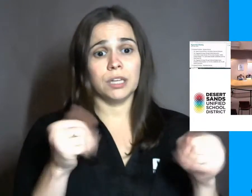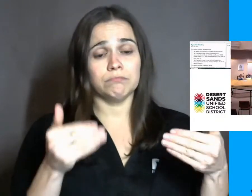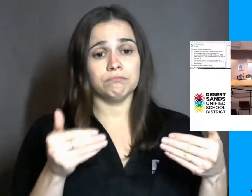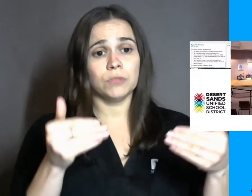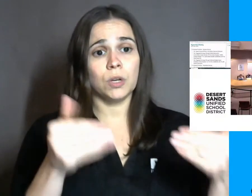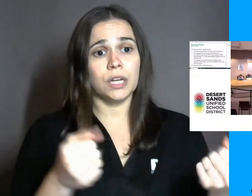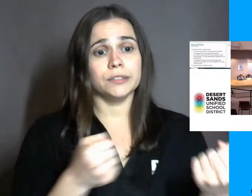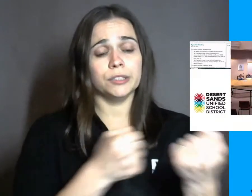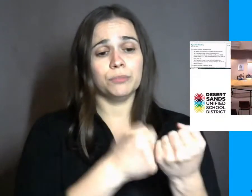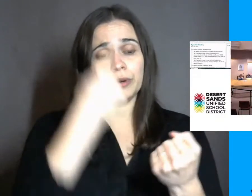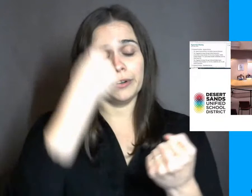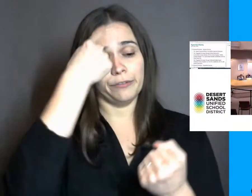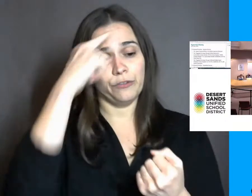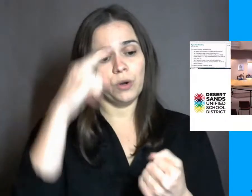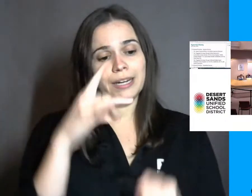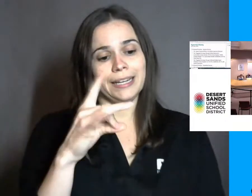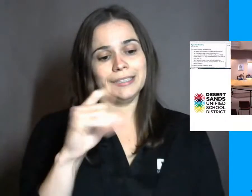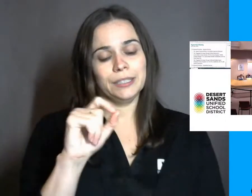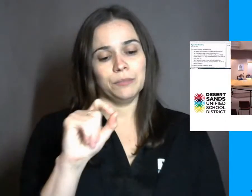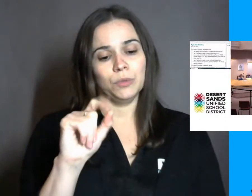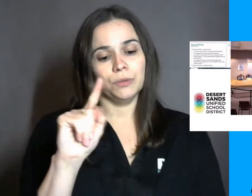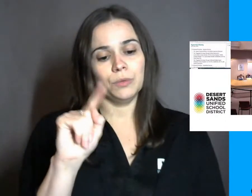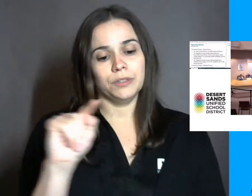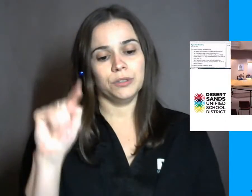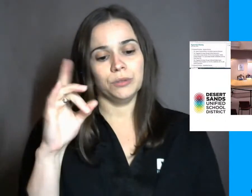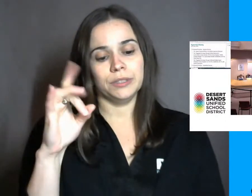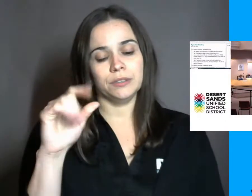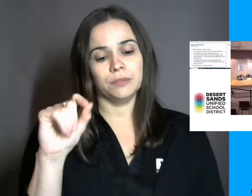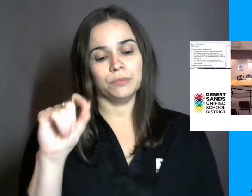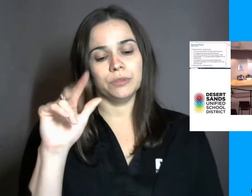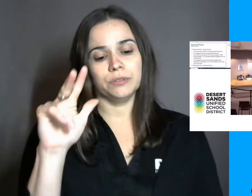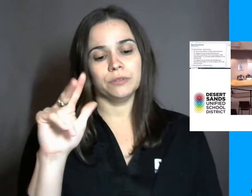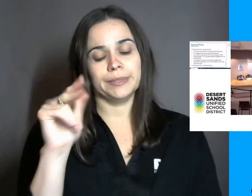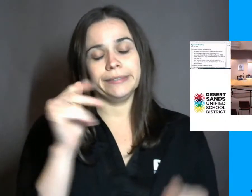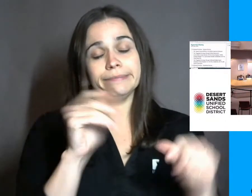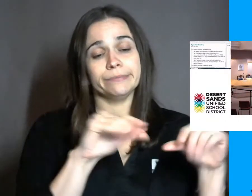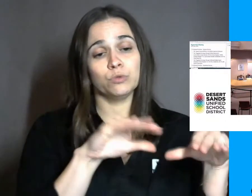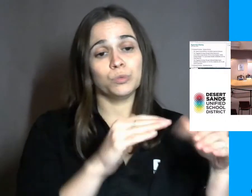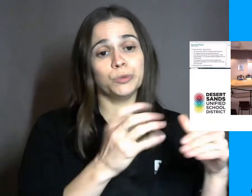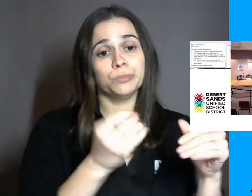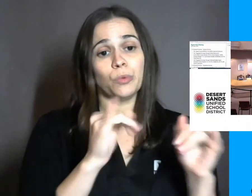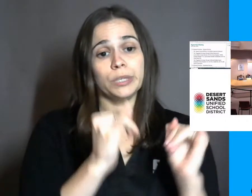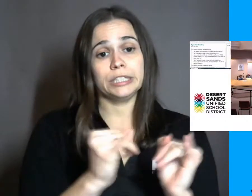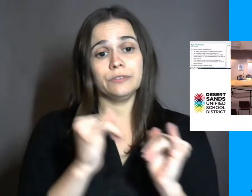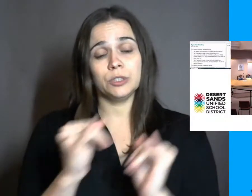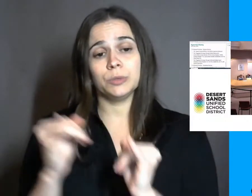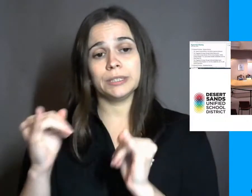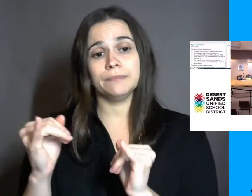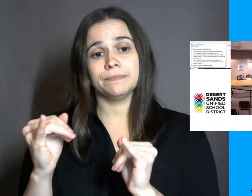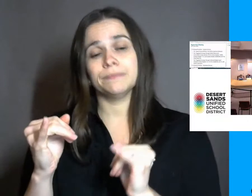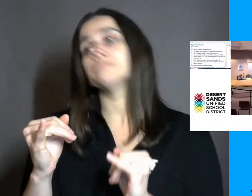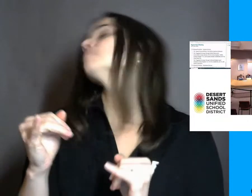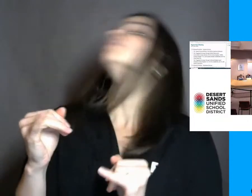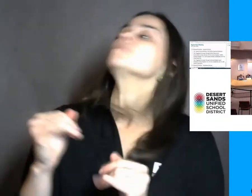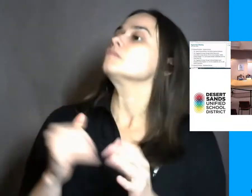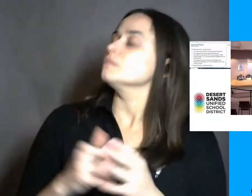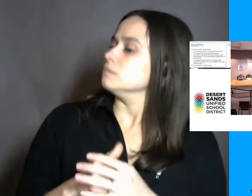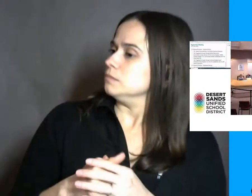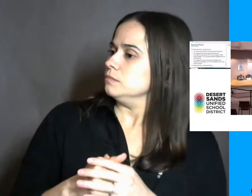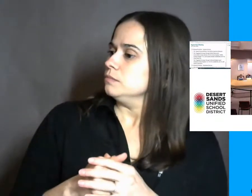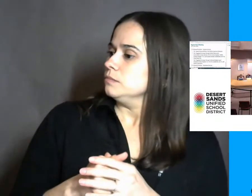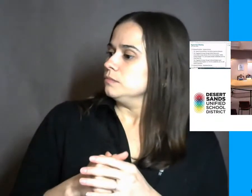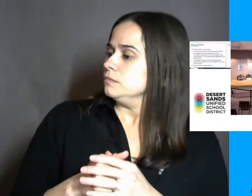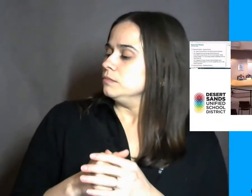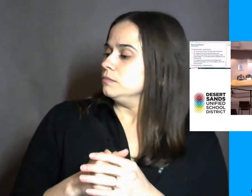education service items 18.1 to 18.3 as a group or individually? A motion to take general functions